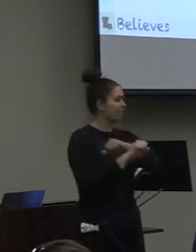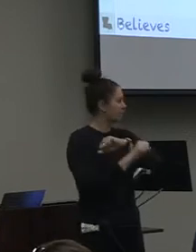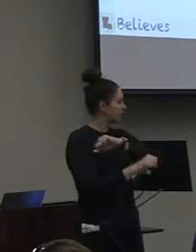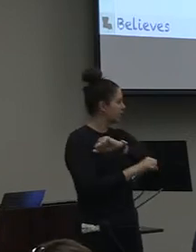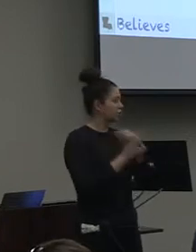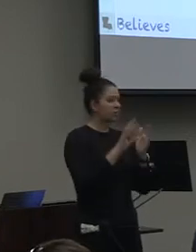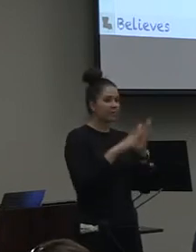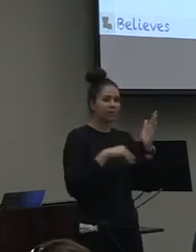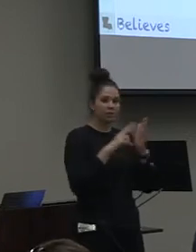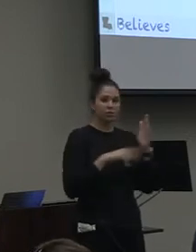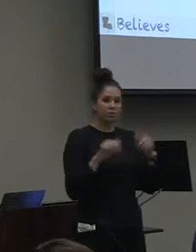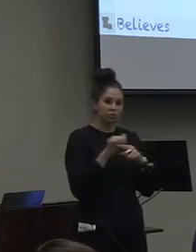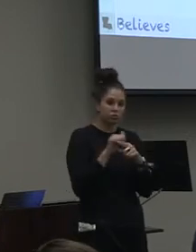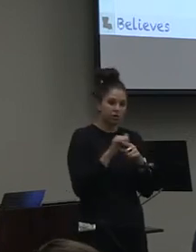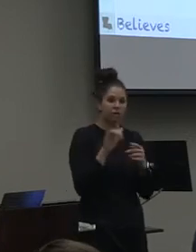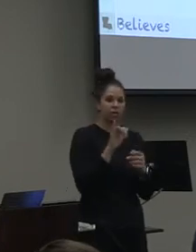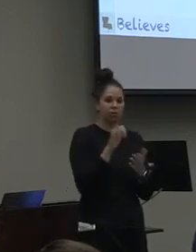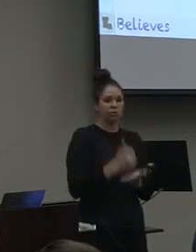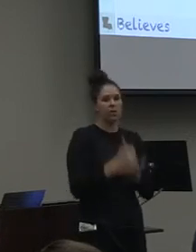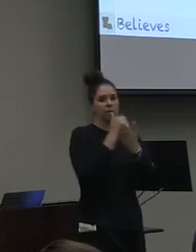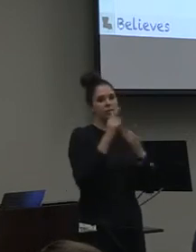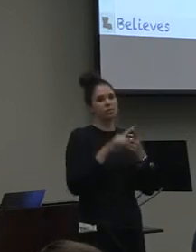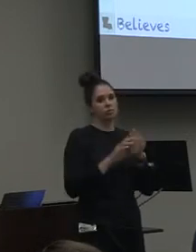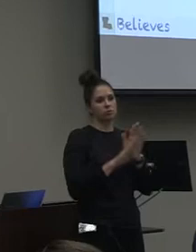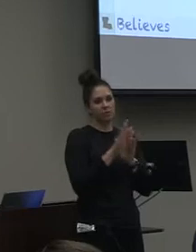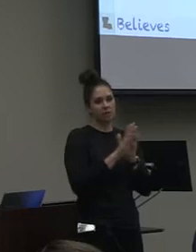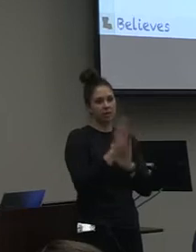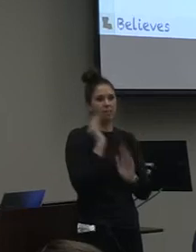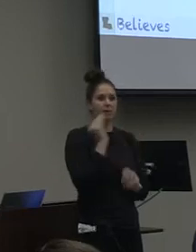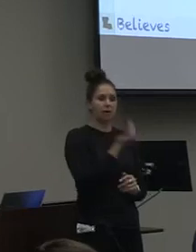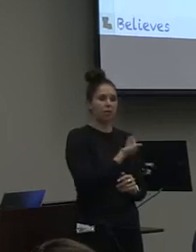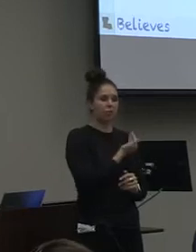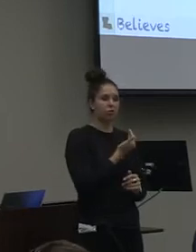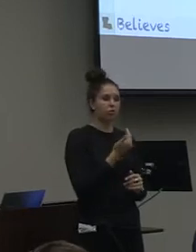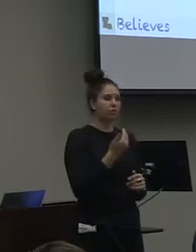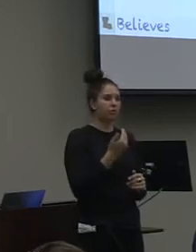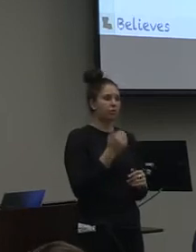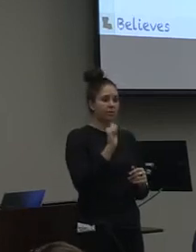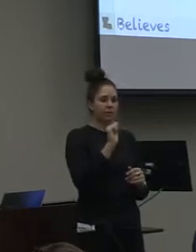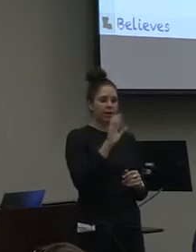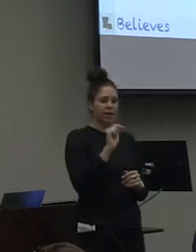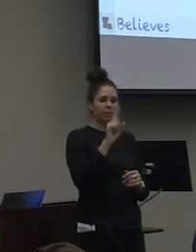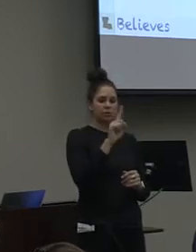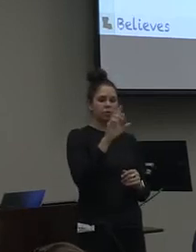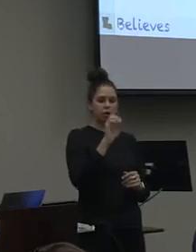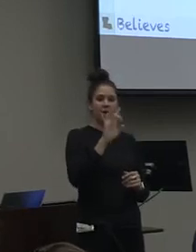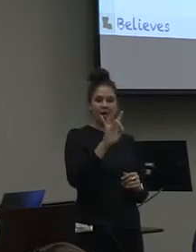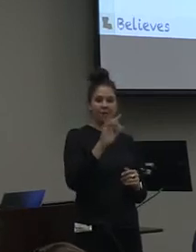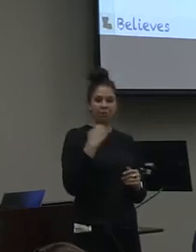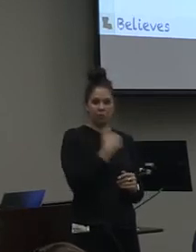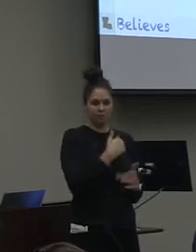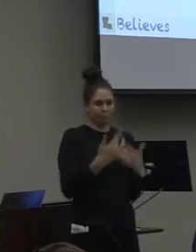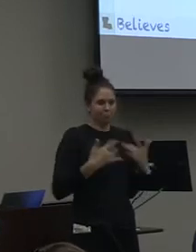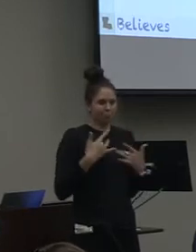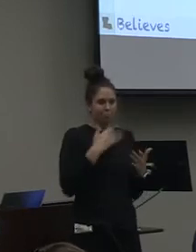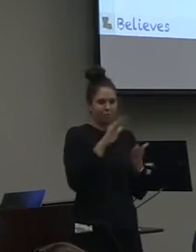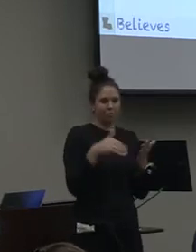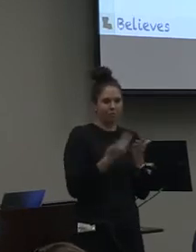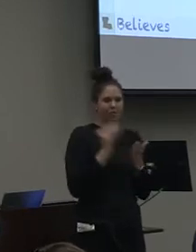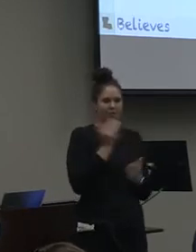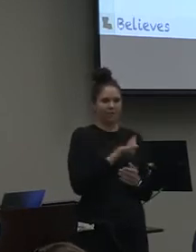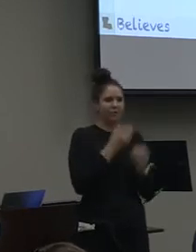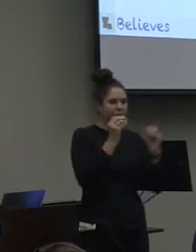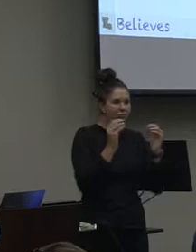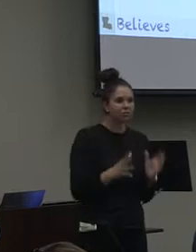Literacy training that also helped to develop our Act 108 that we're excited that all of our teachers